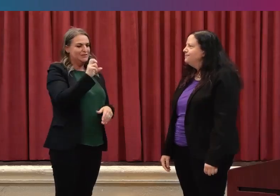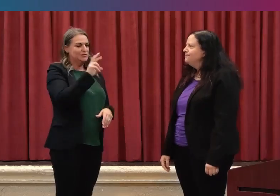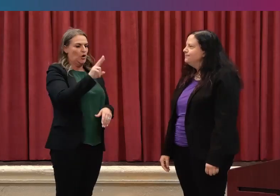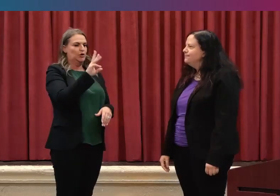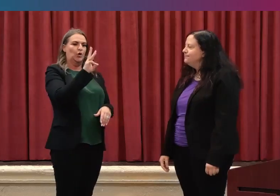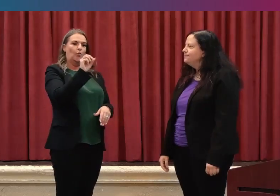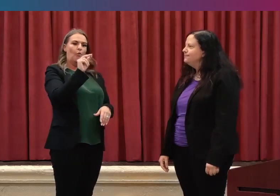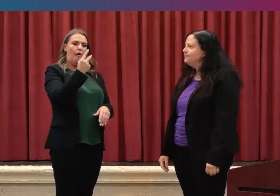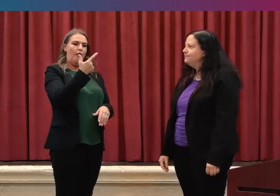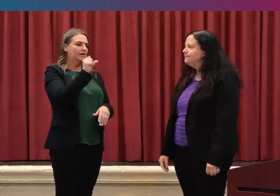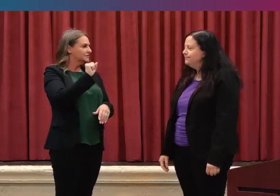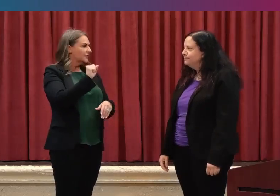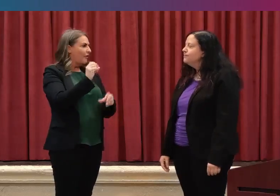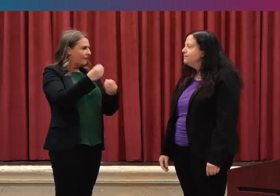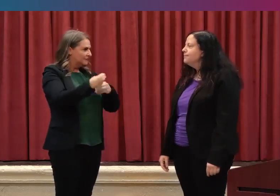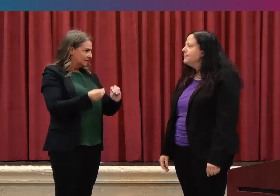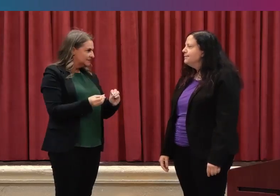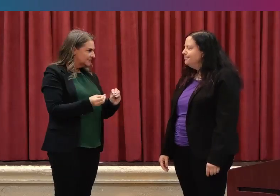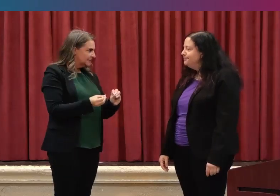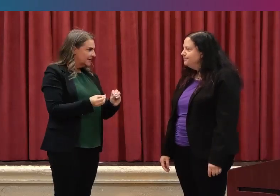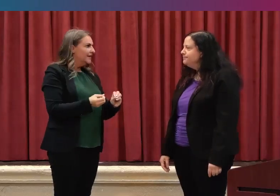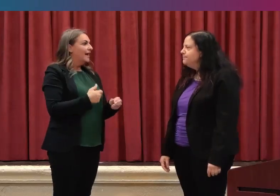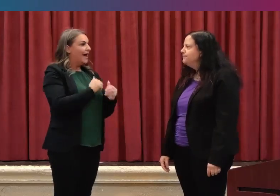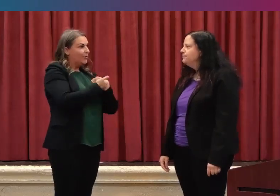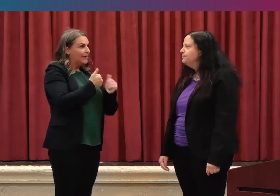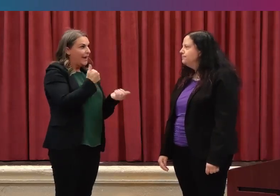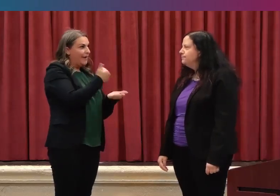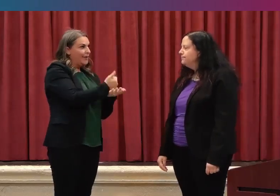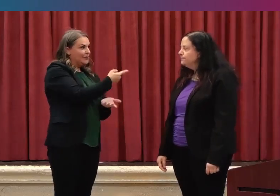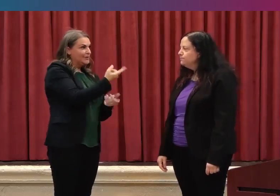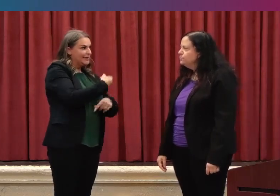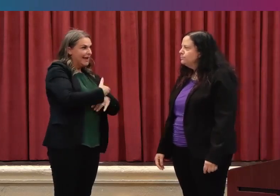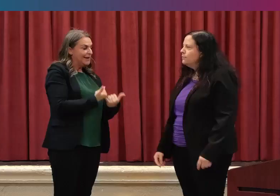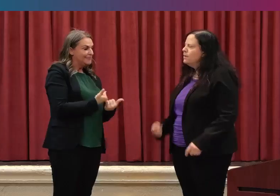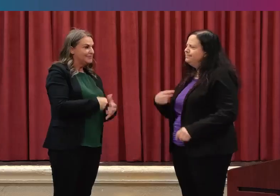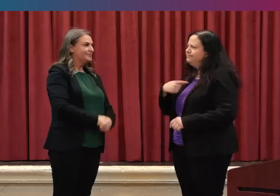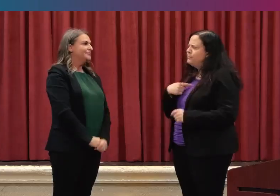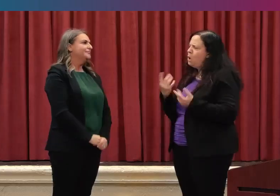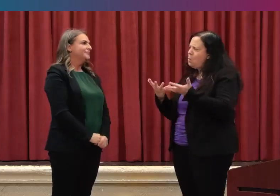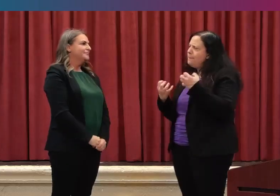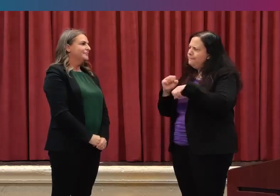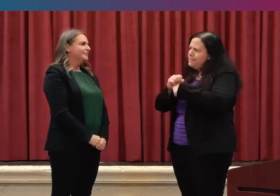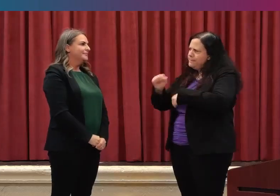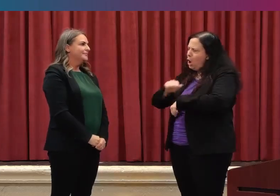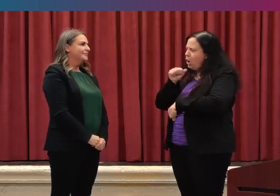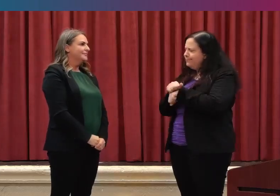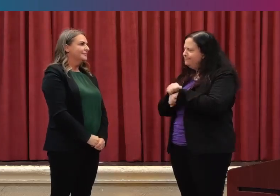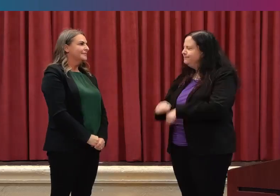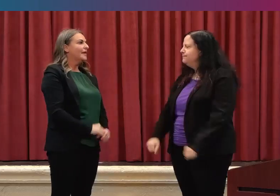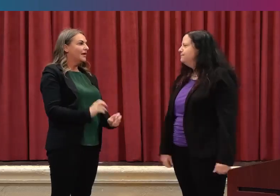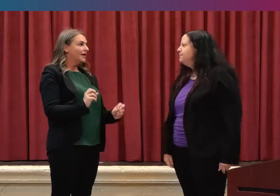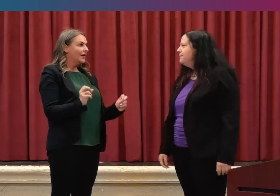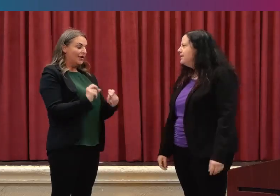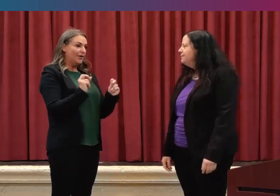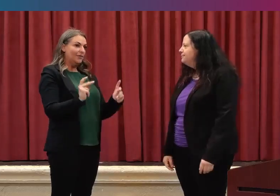Hello, this is Dr. Wong's office. How can I help you today? Yes, I'd like to set up an